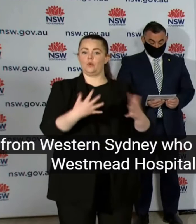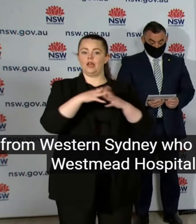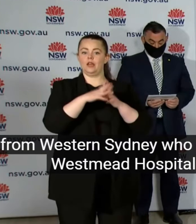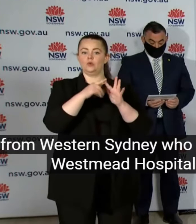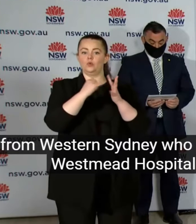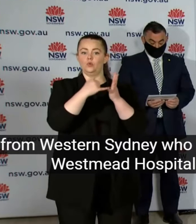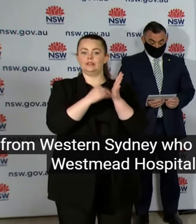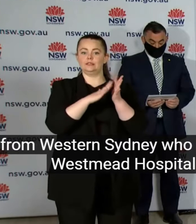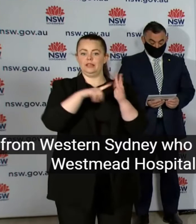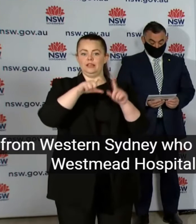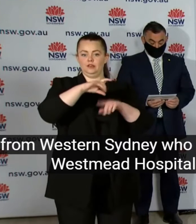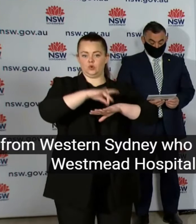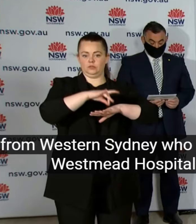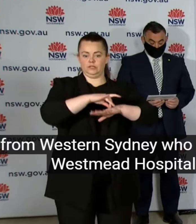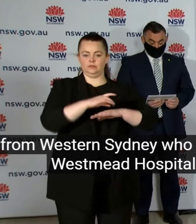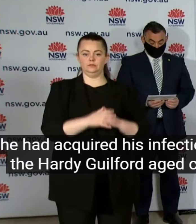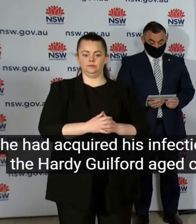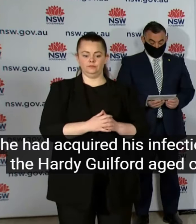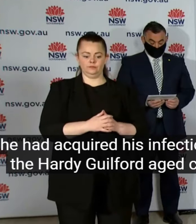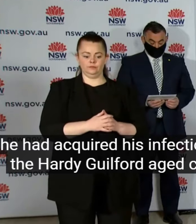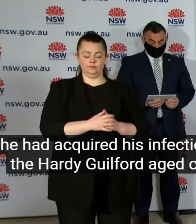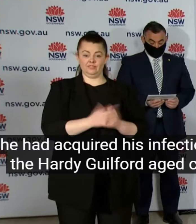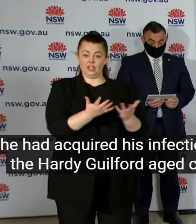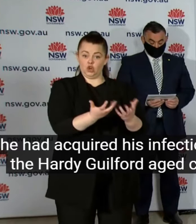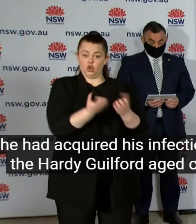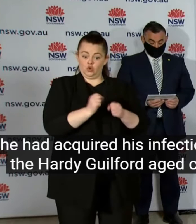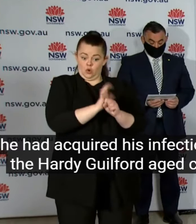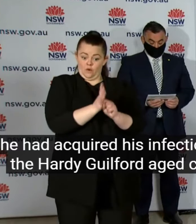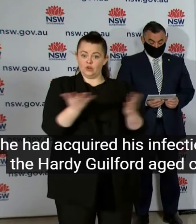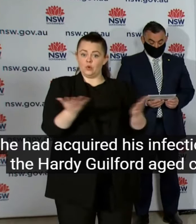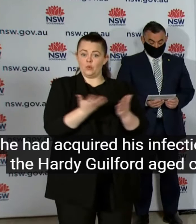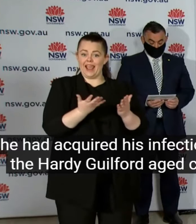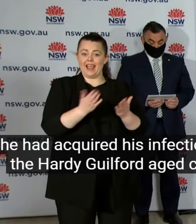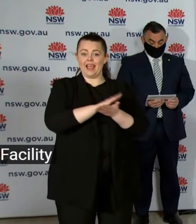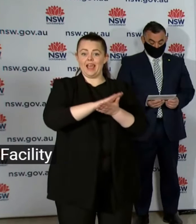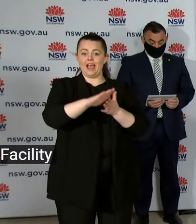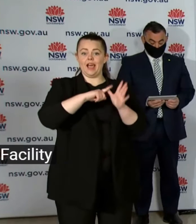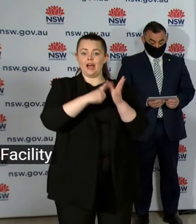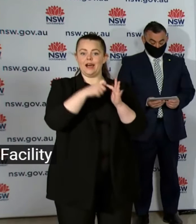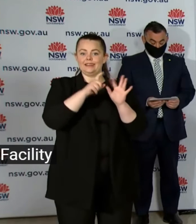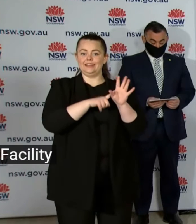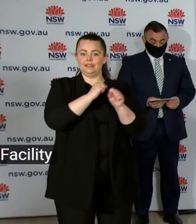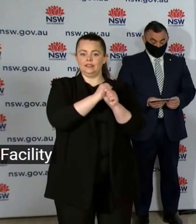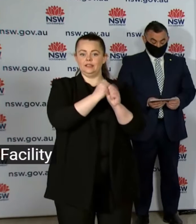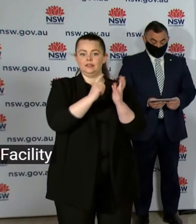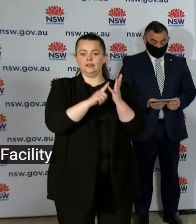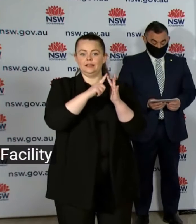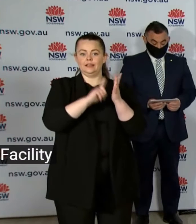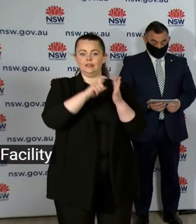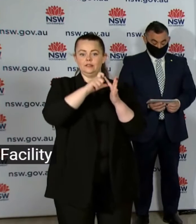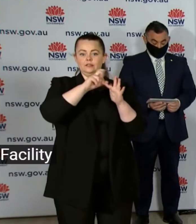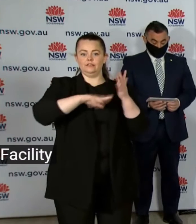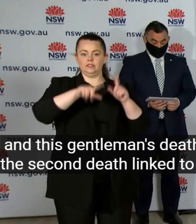Hospital. He had acquired his infection at the Hardy Guildford Aged Care Facility, and this gentleman's death is the